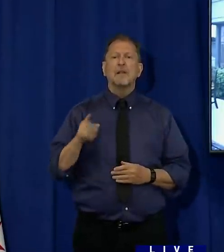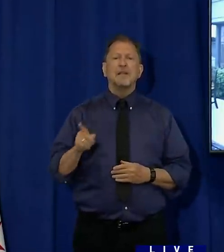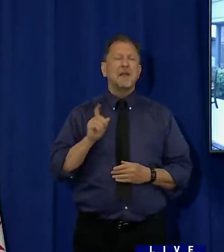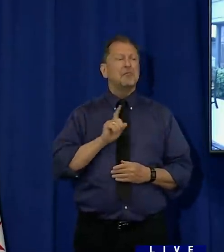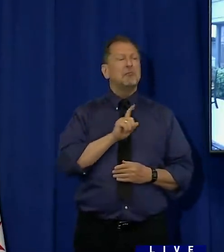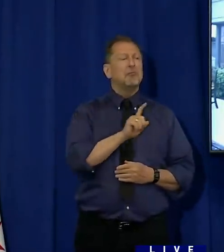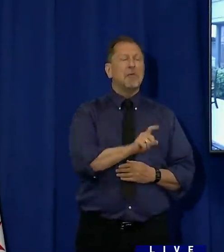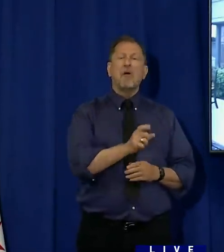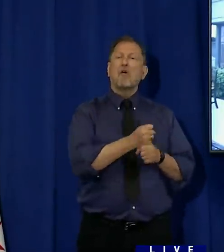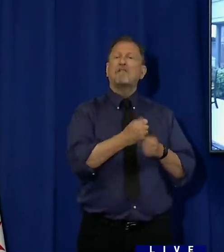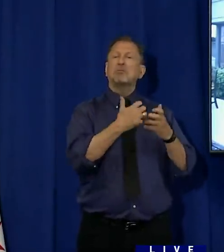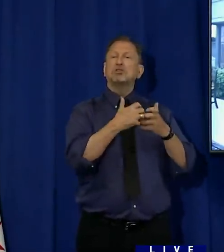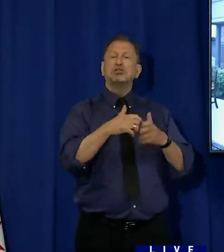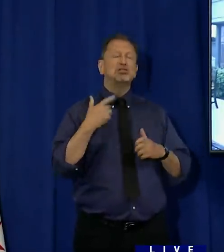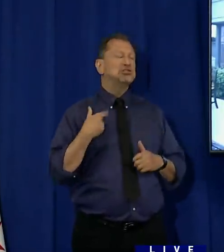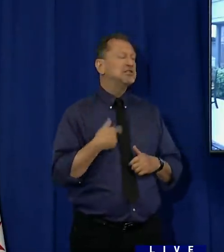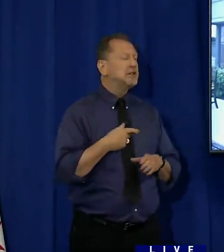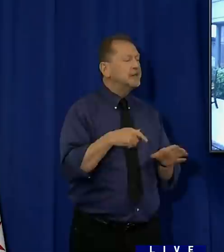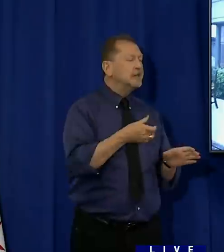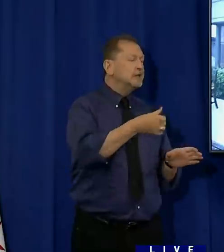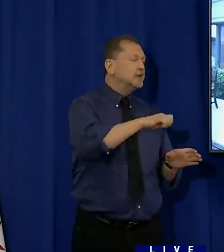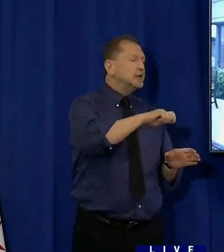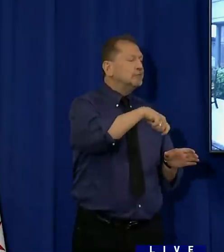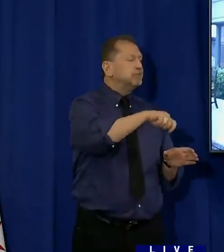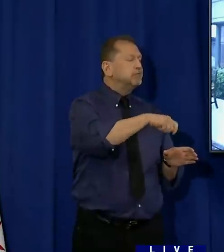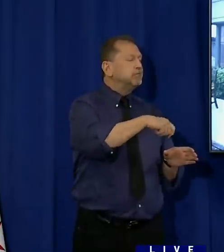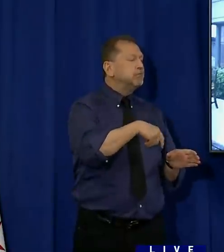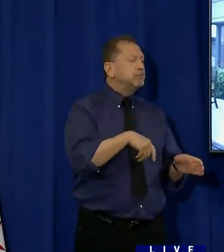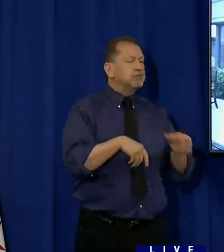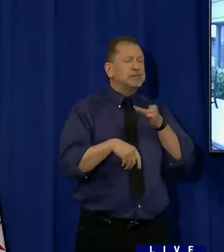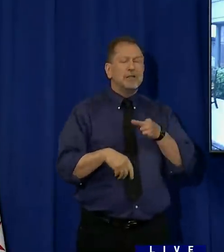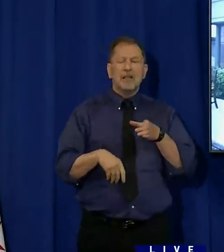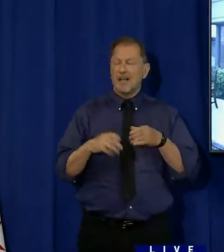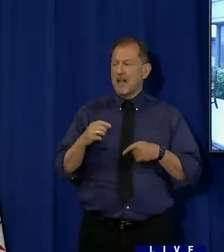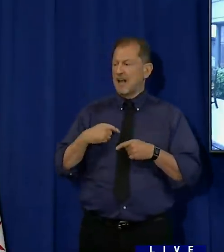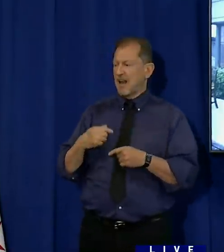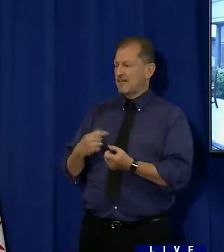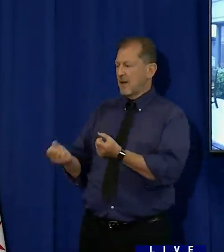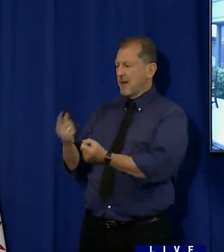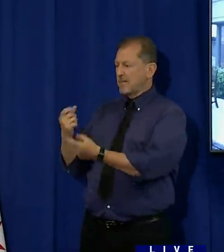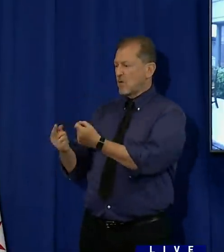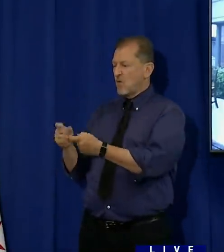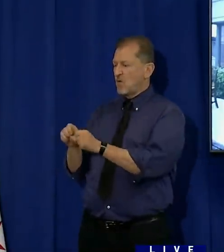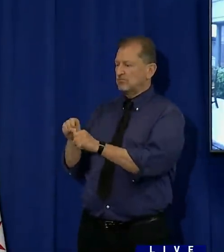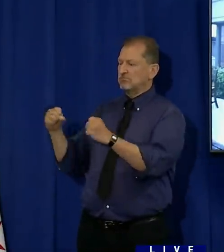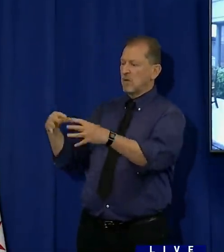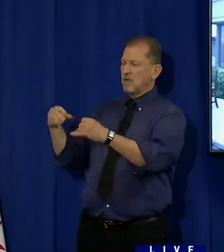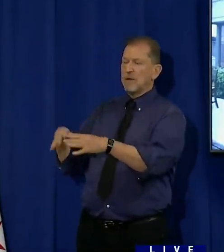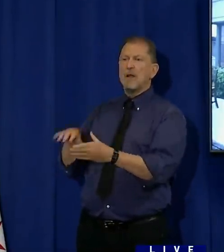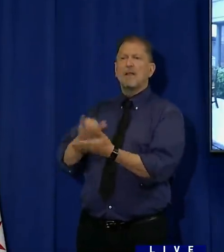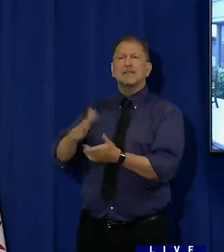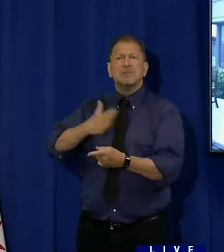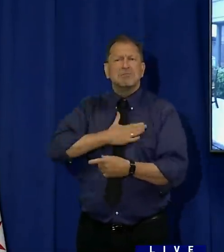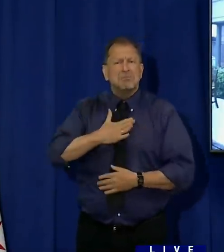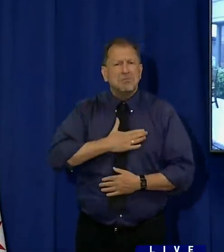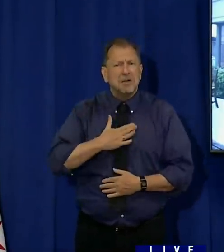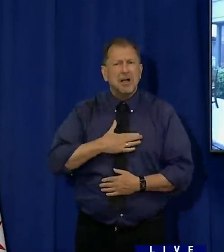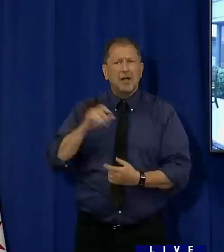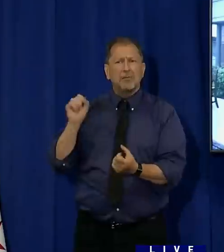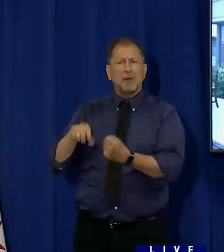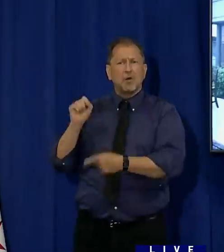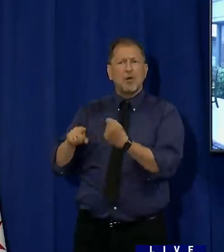themselves and to pop popcorn, my popcorn, in my